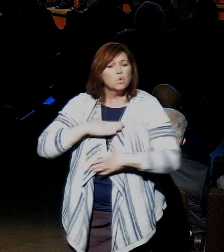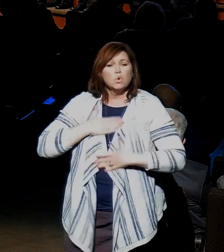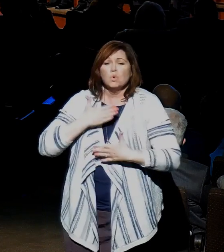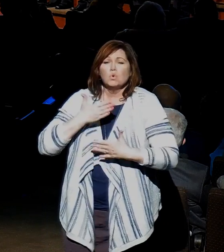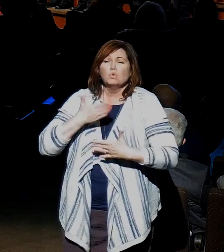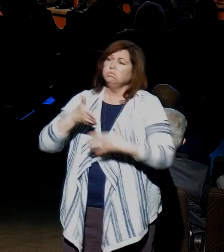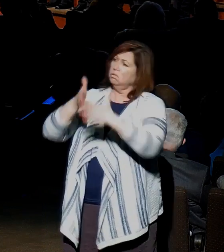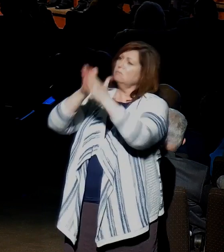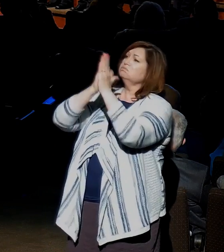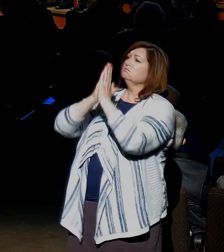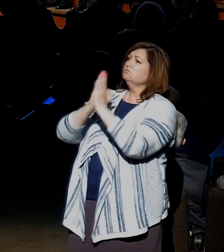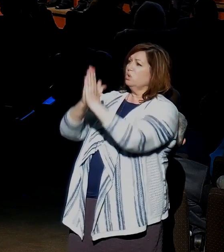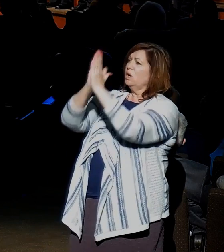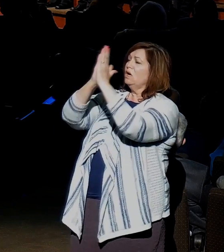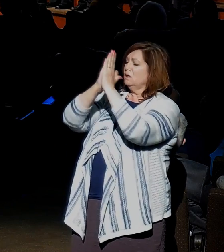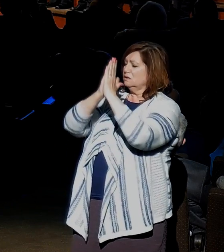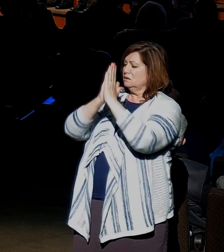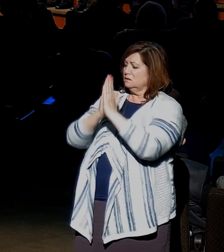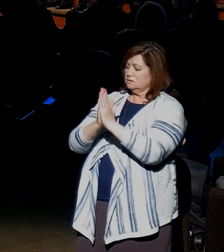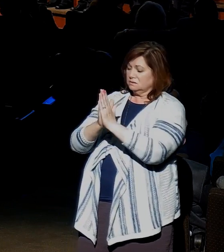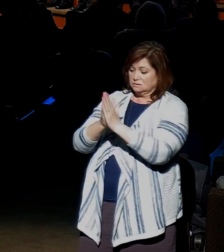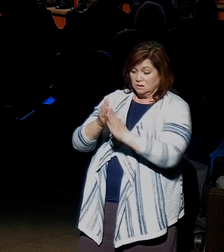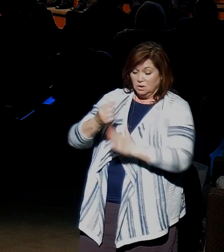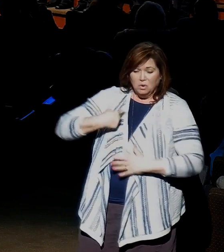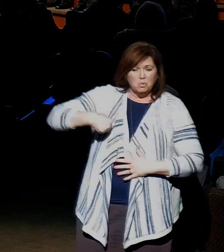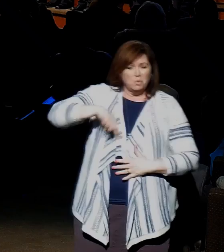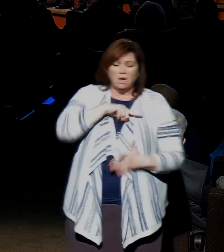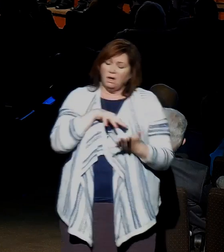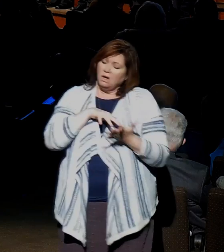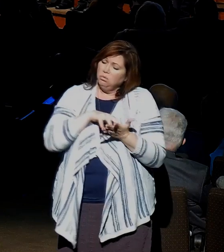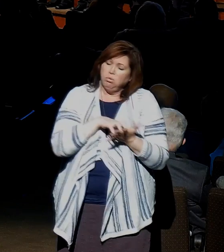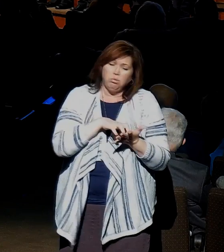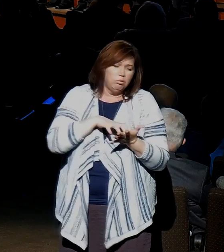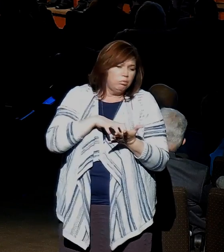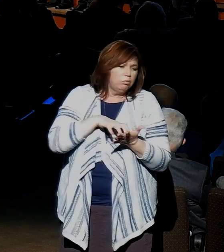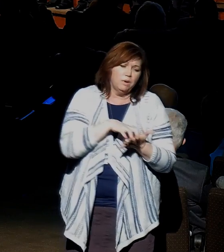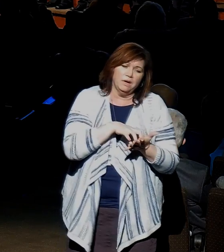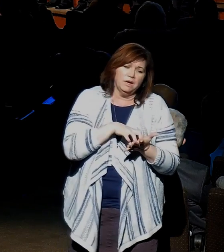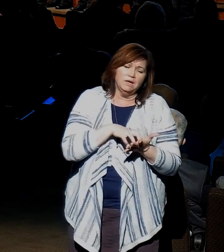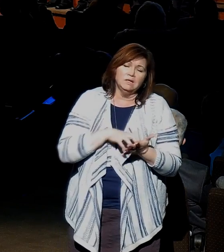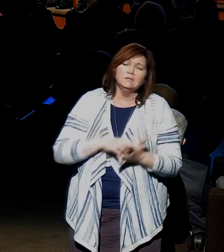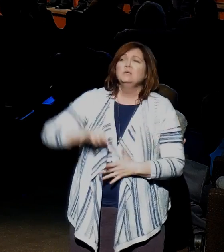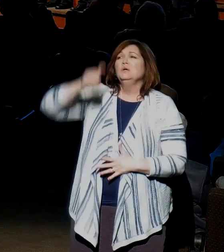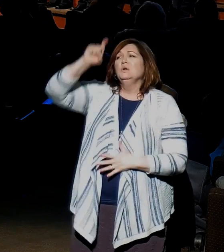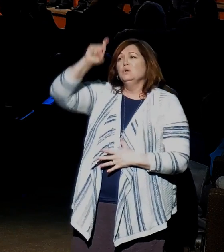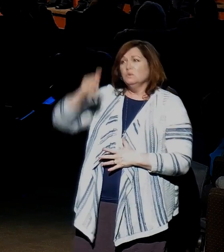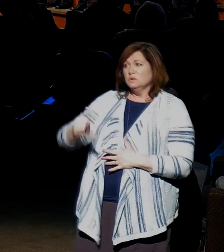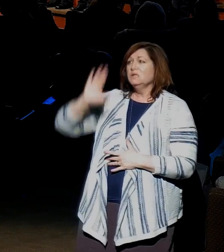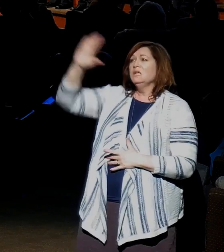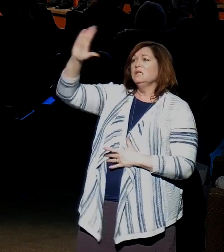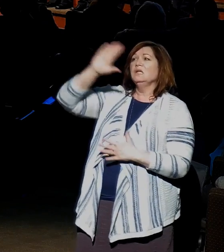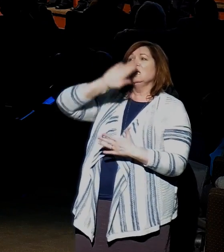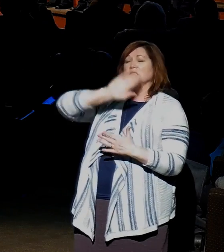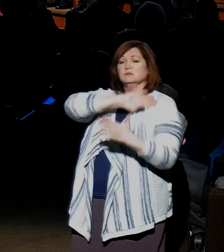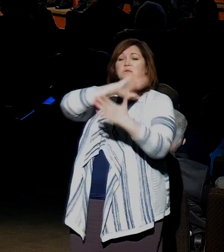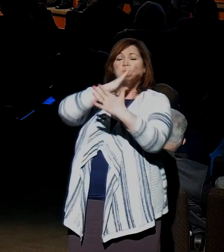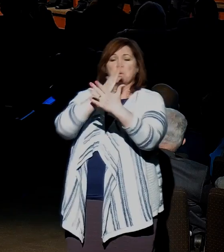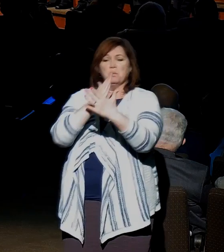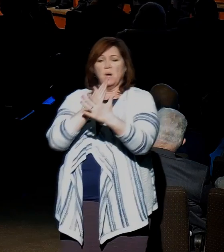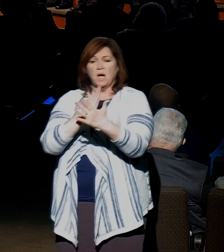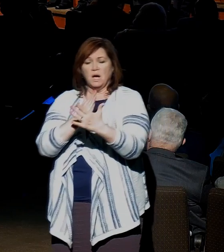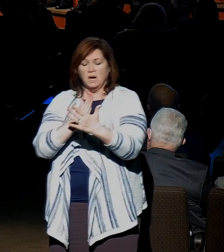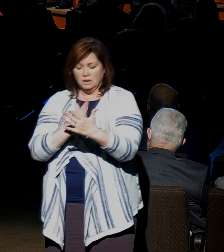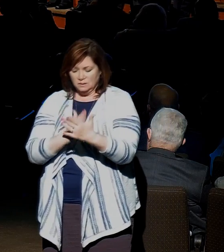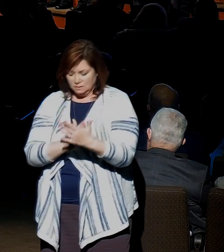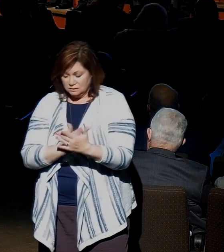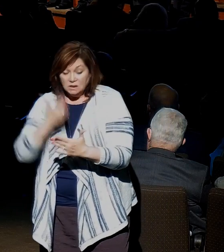We are helpless without His power, but He has promised